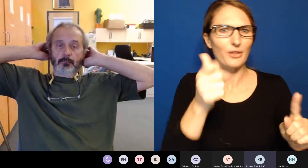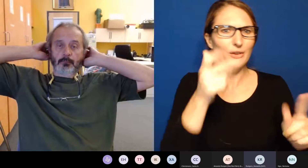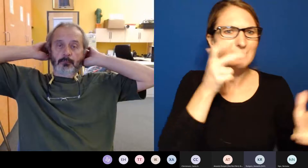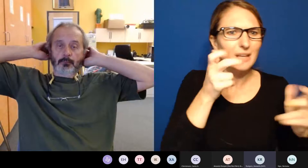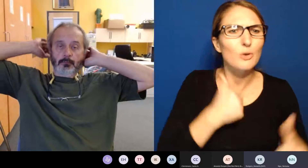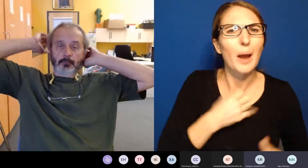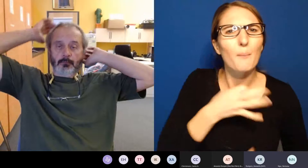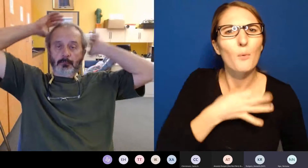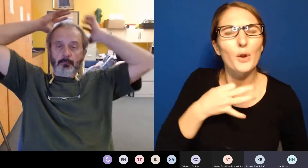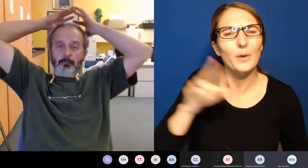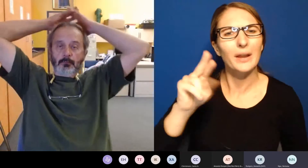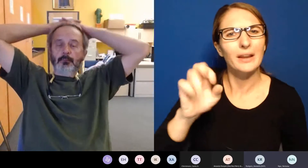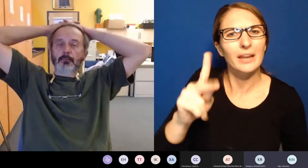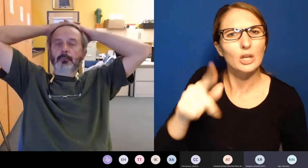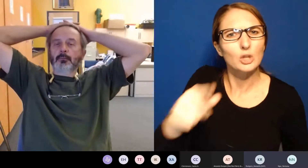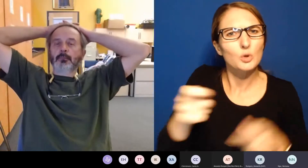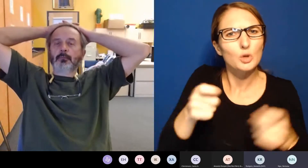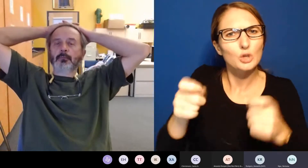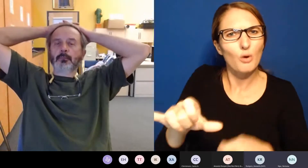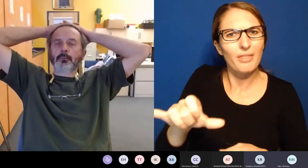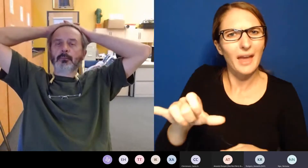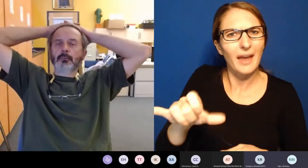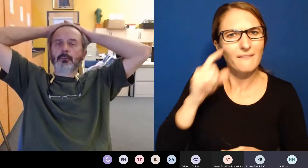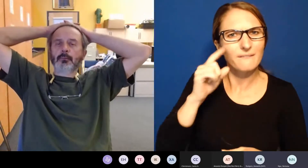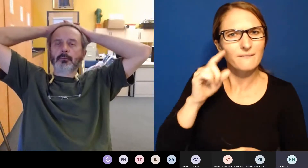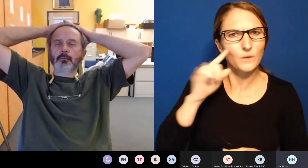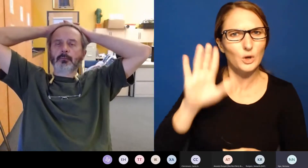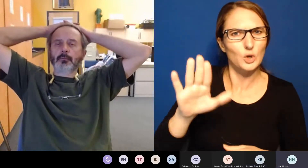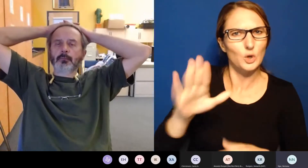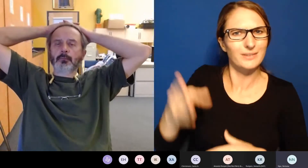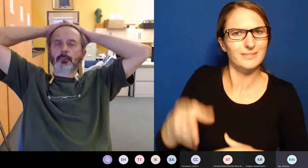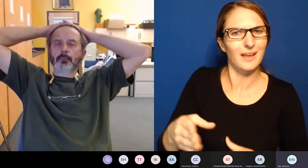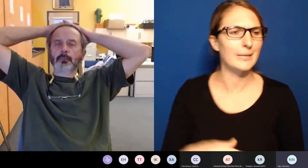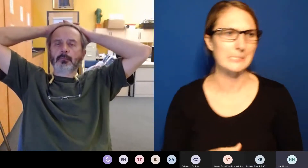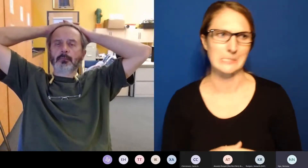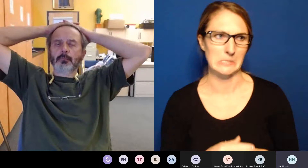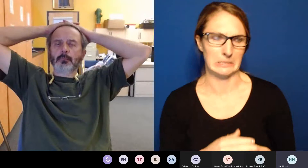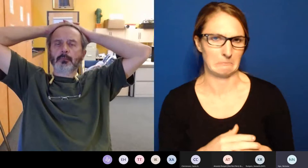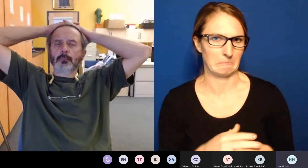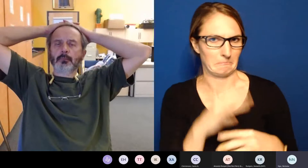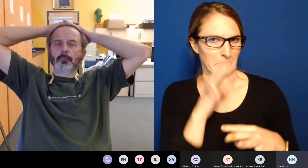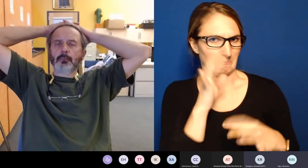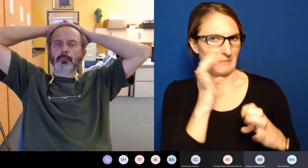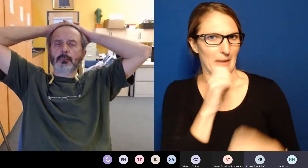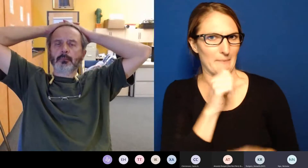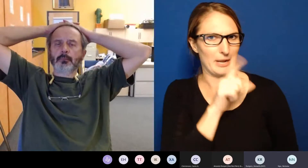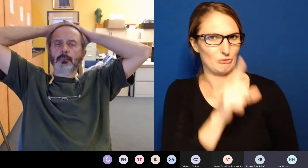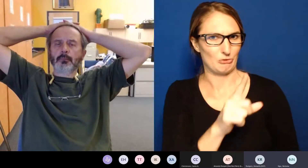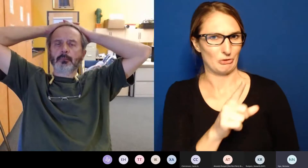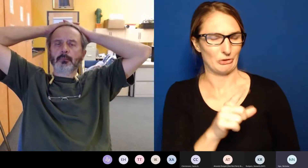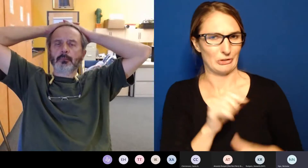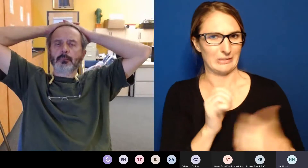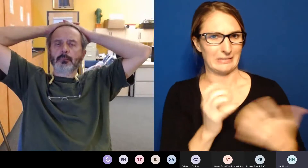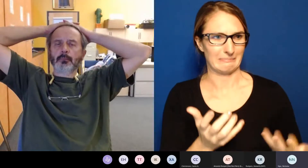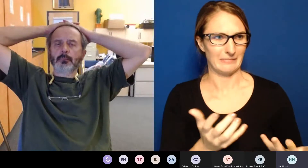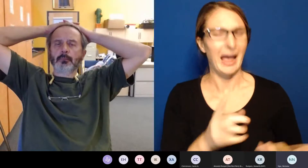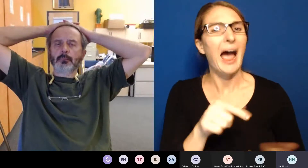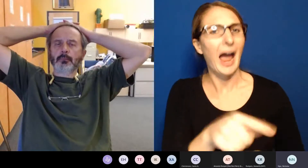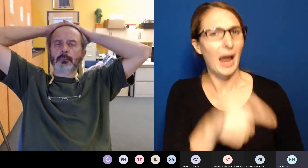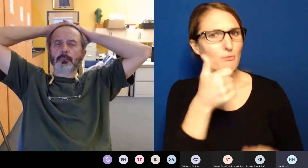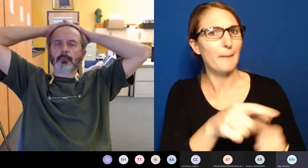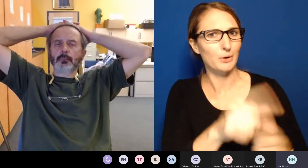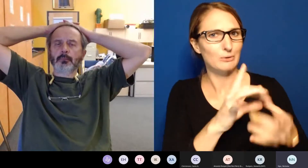you control on your side? I am not familiar with that, but I do recall you saying that